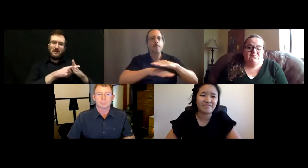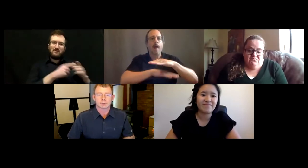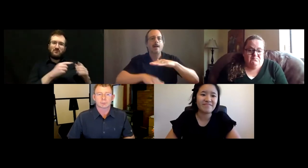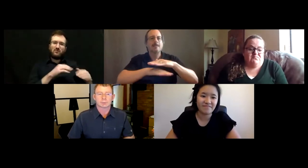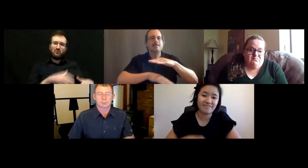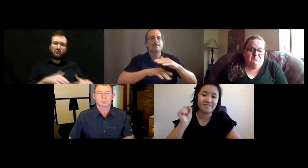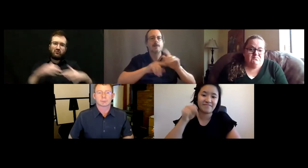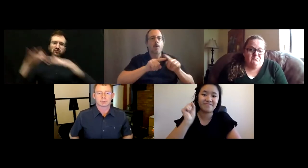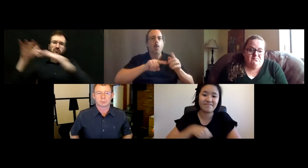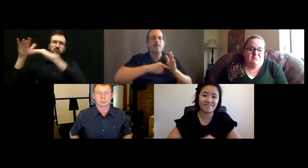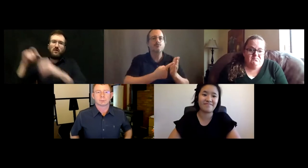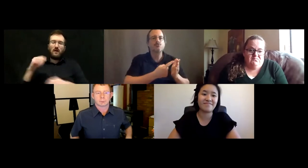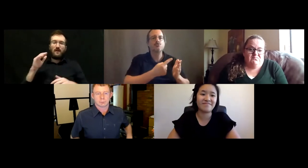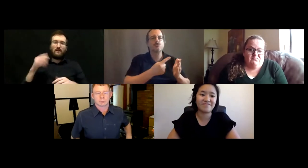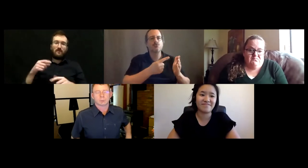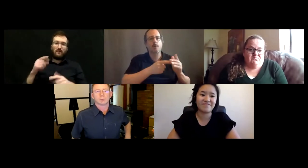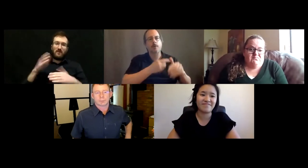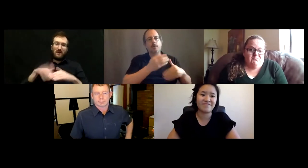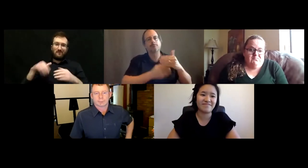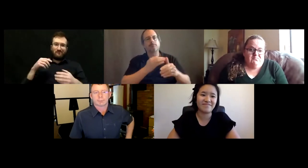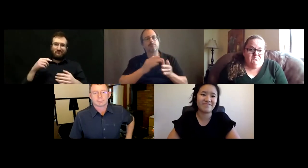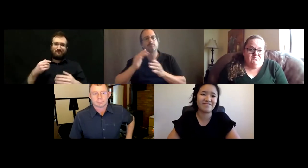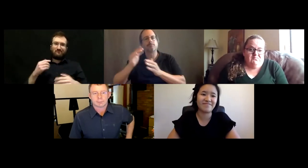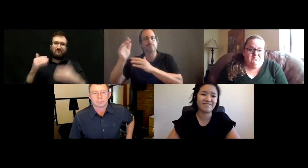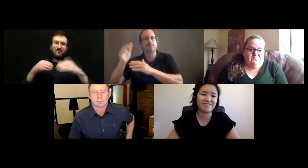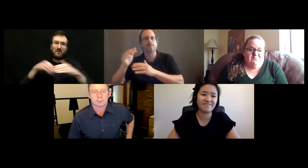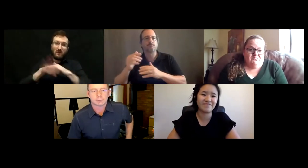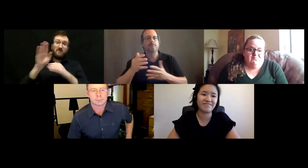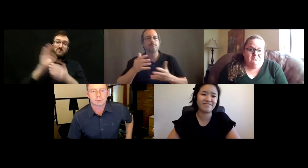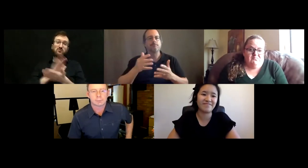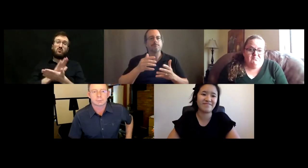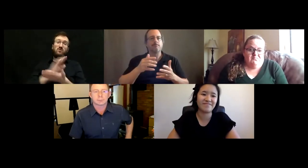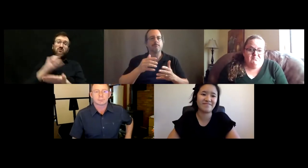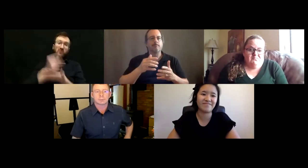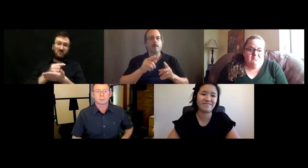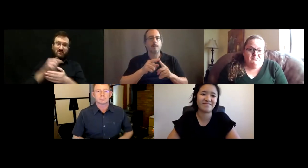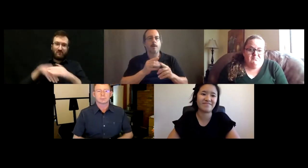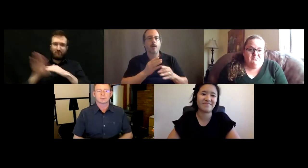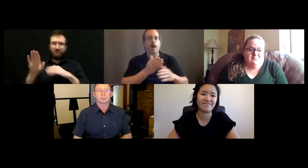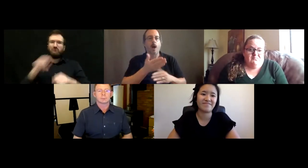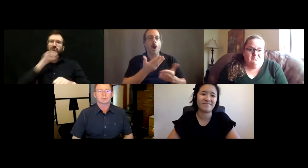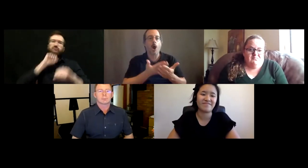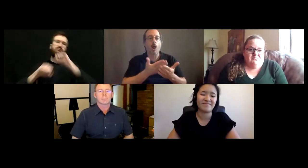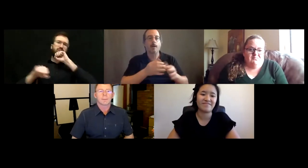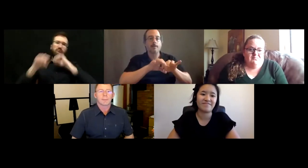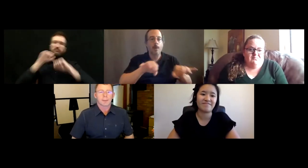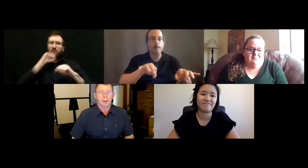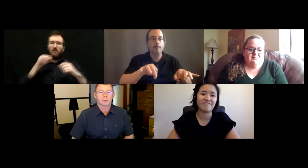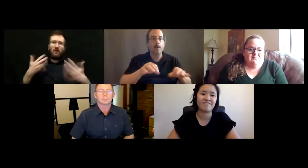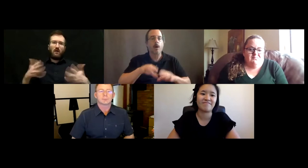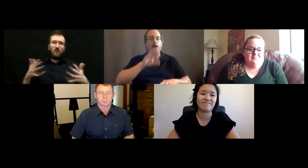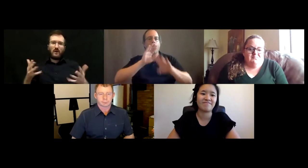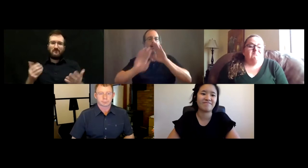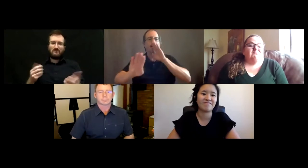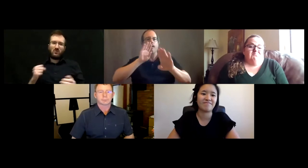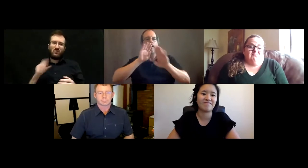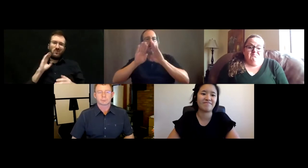frustration. Right, to have that foundation from the very beginning, and when, you know,